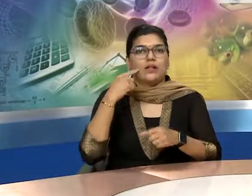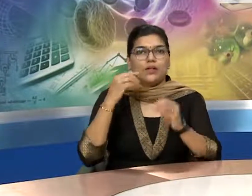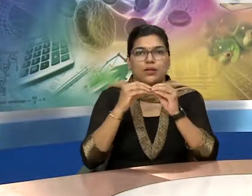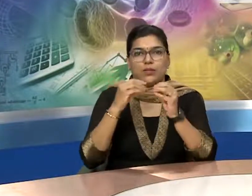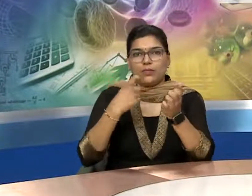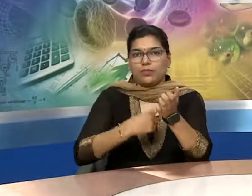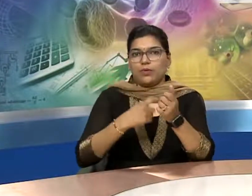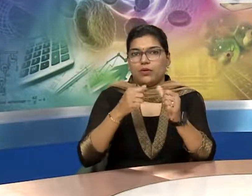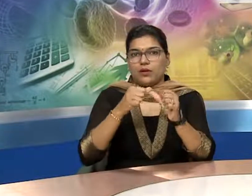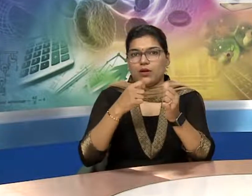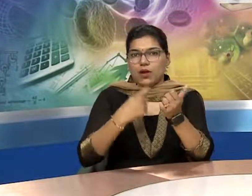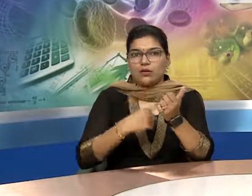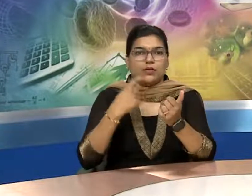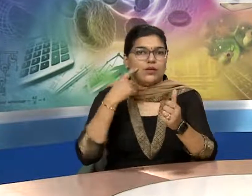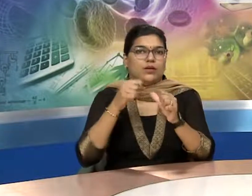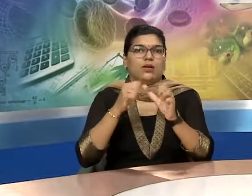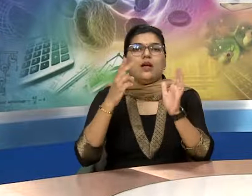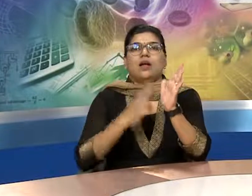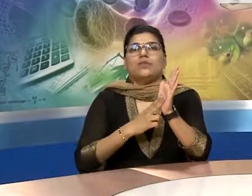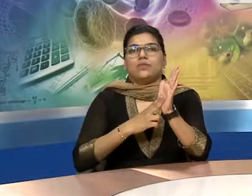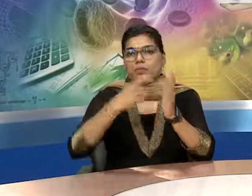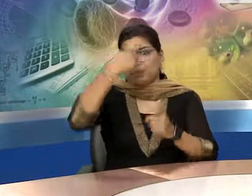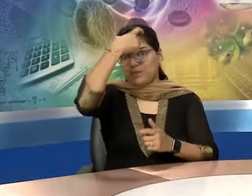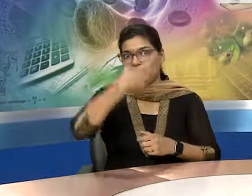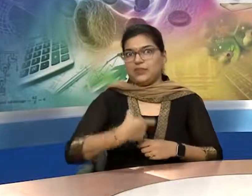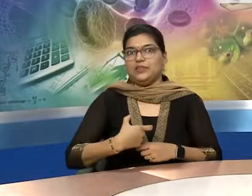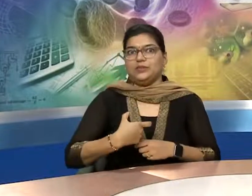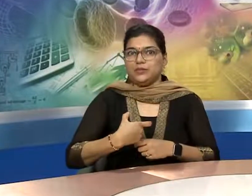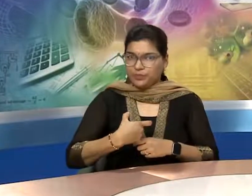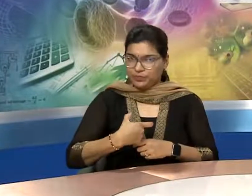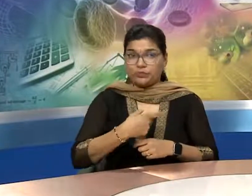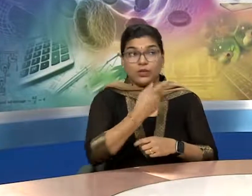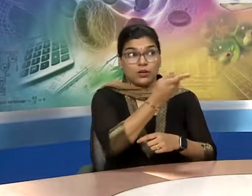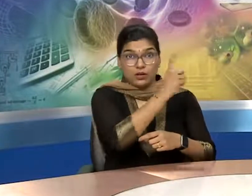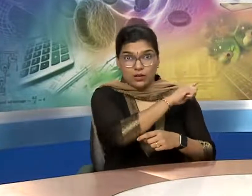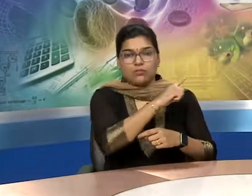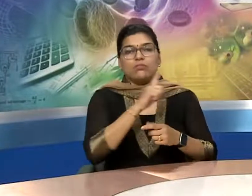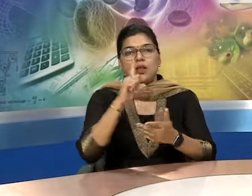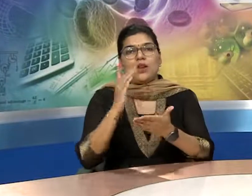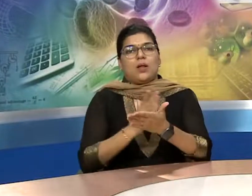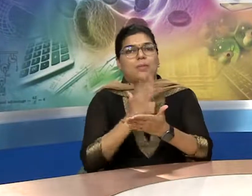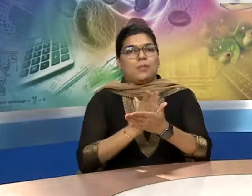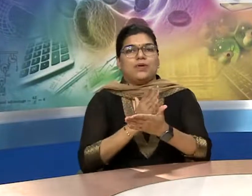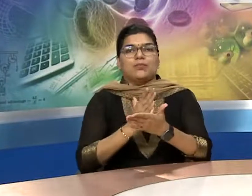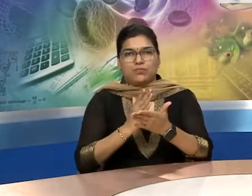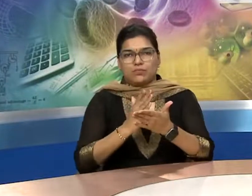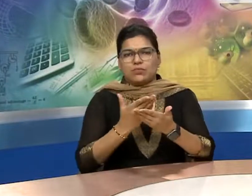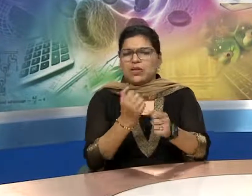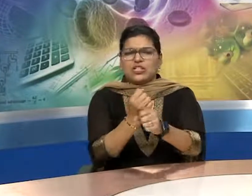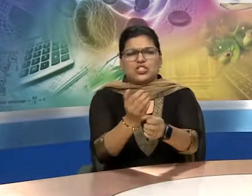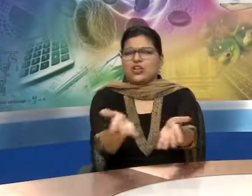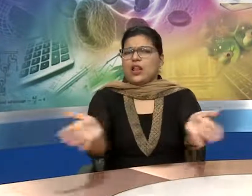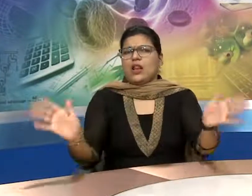So the person who is working in the library is known as